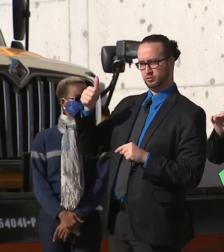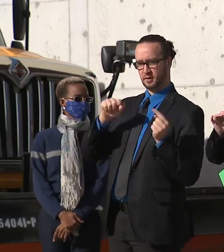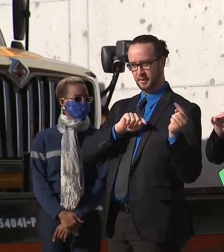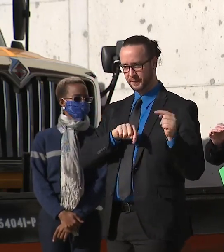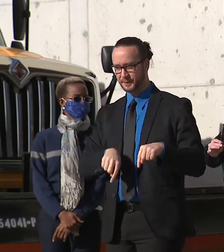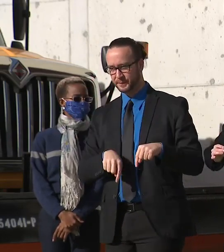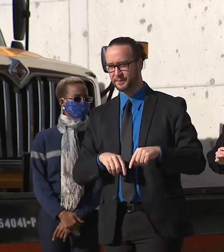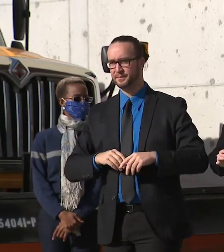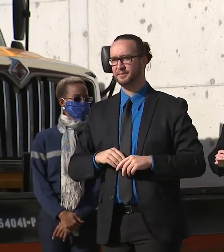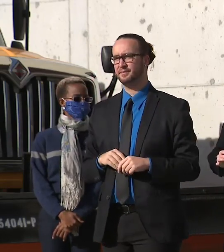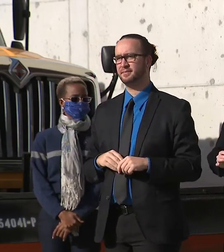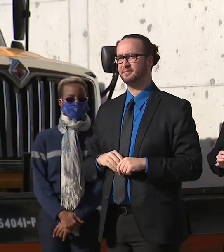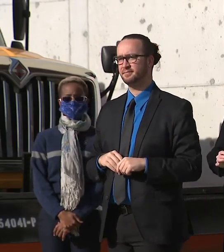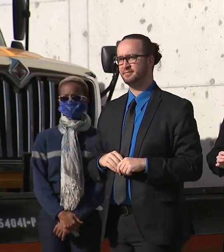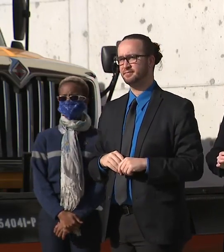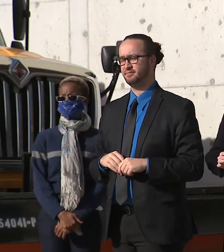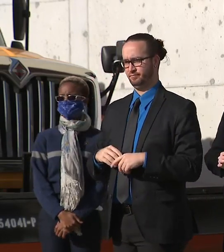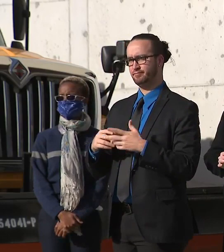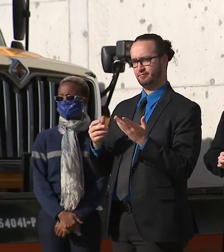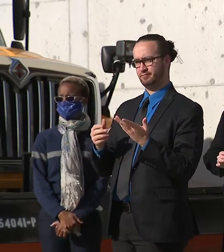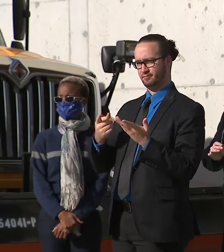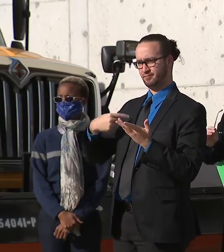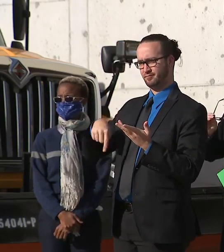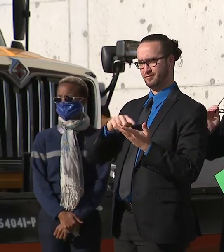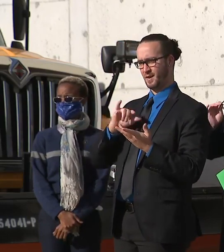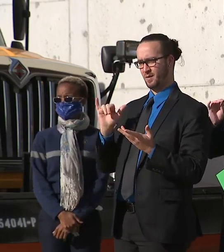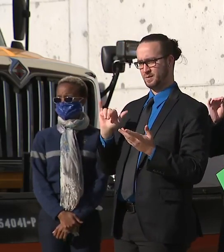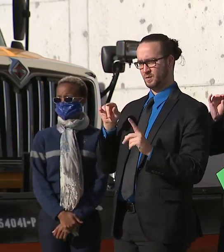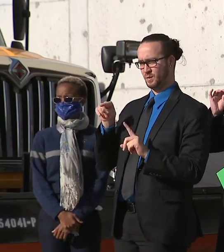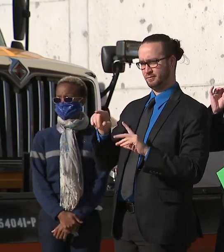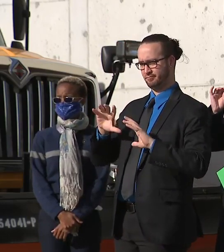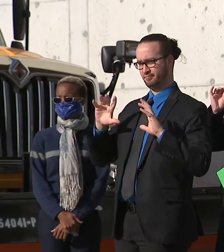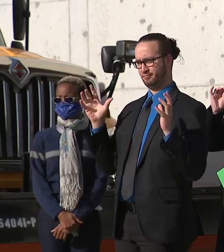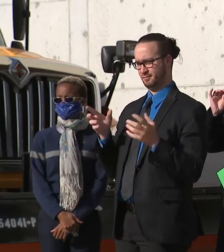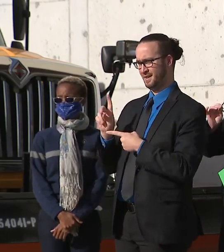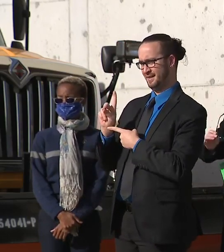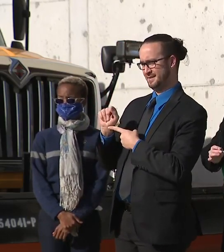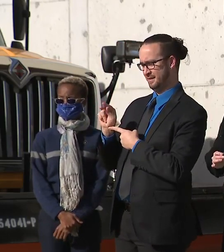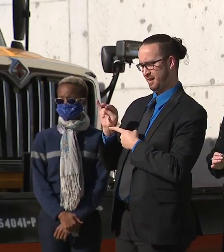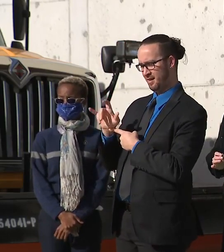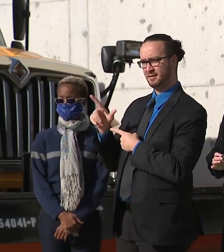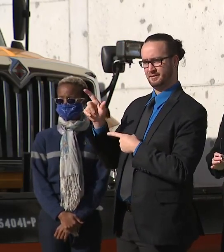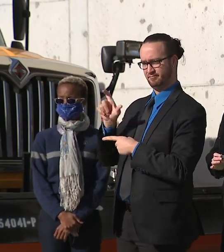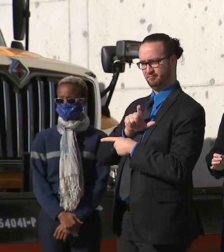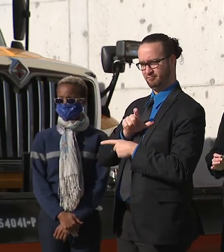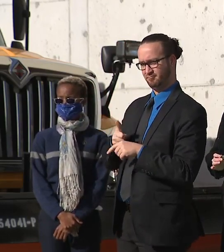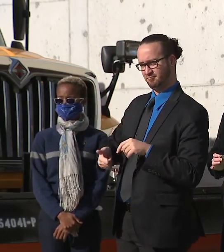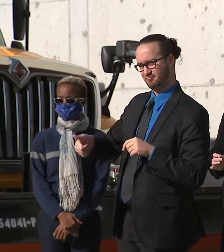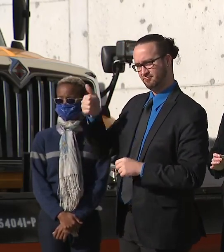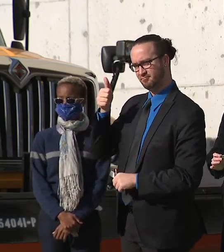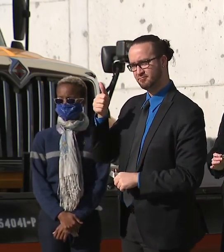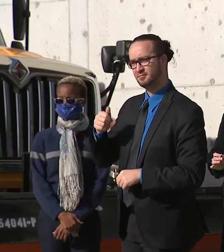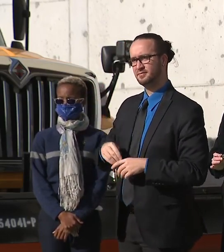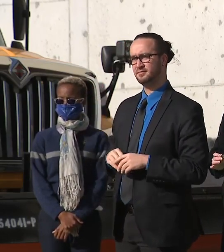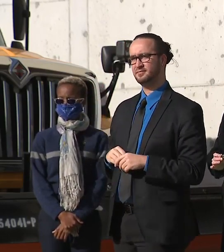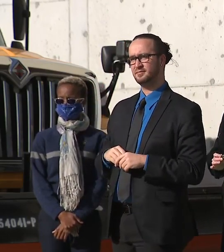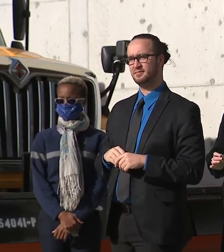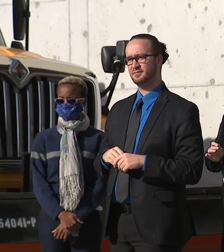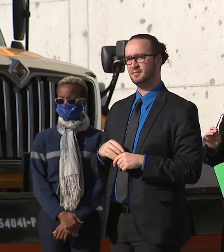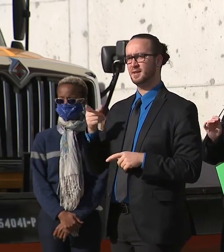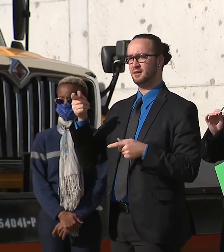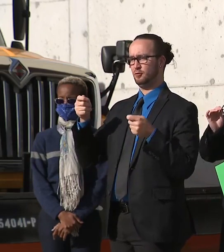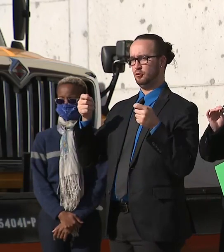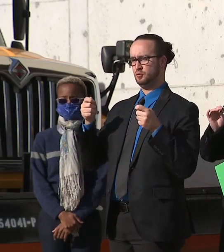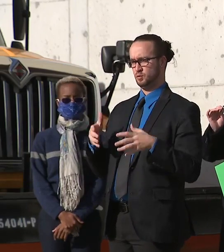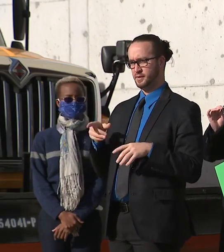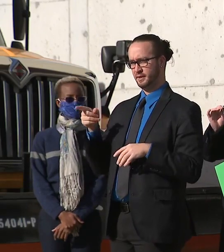City Administrator, Daniel Ramos. I want to thank Director Sharkey, Acting Director Garbach and Director